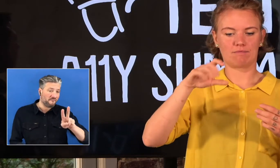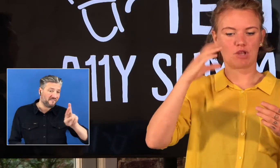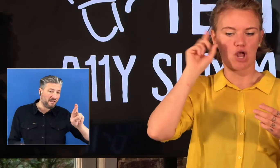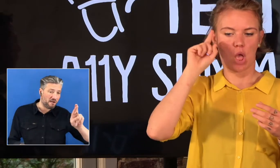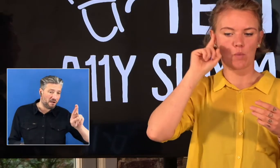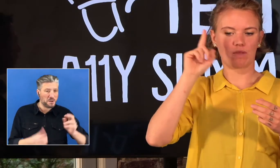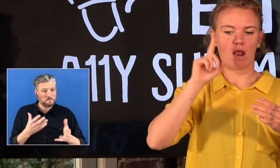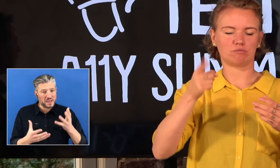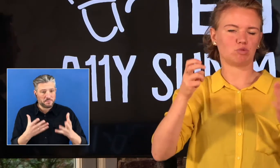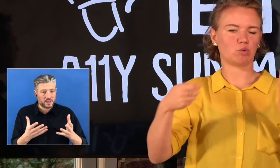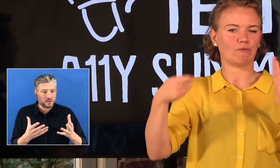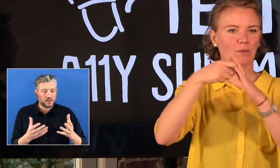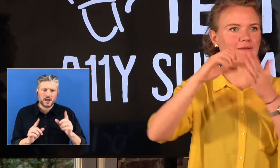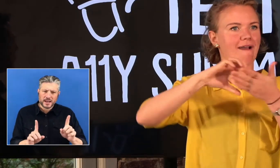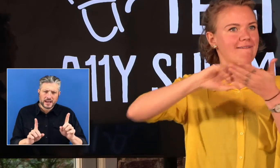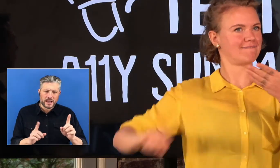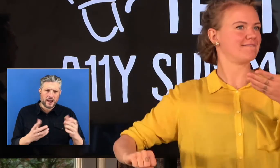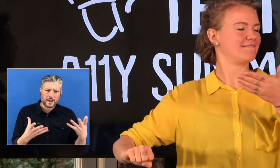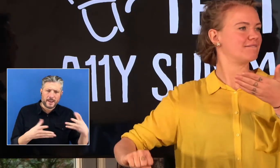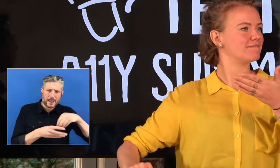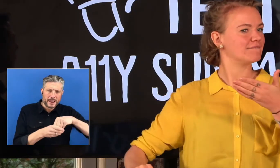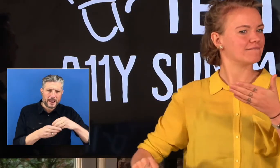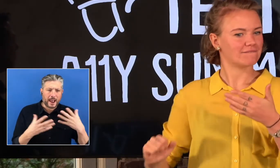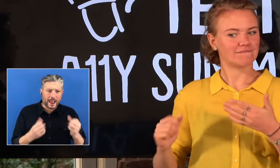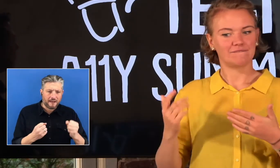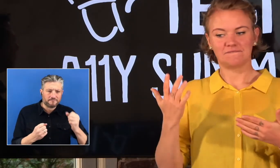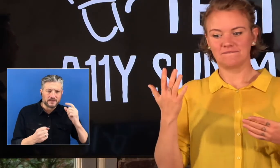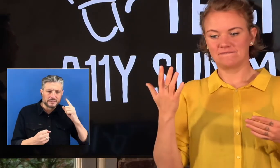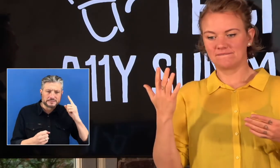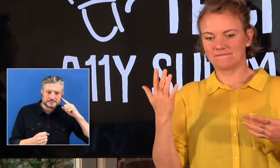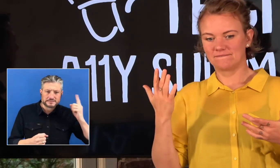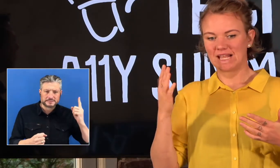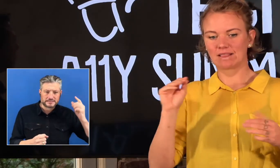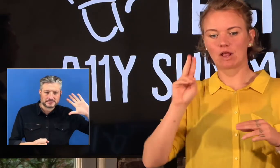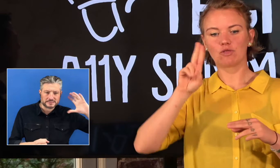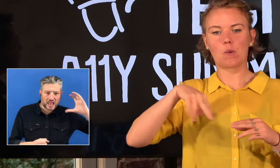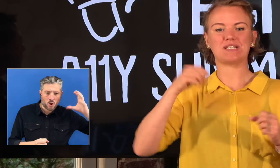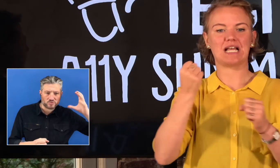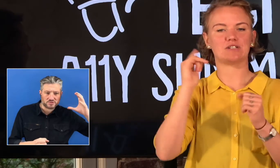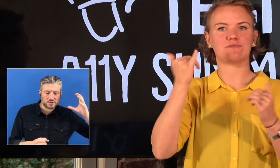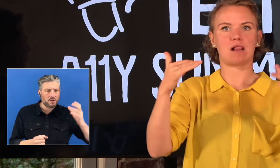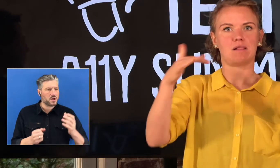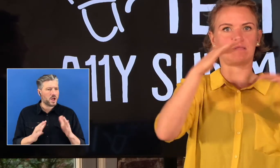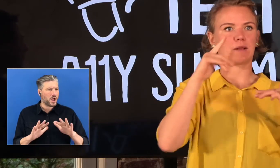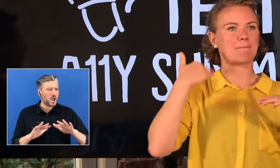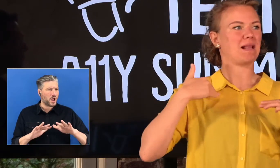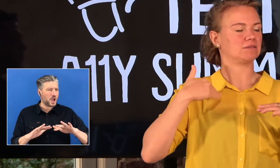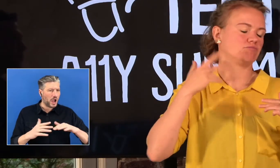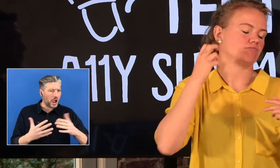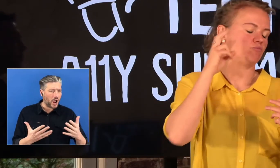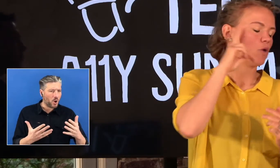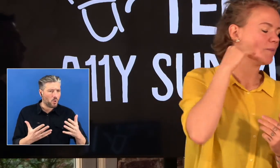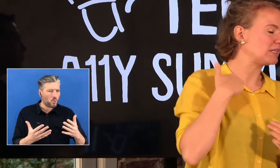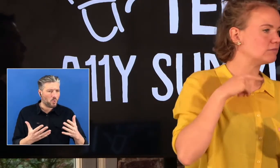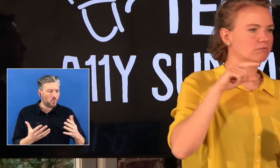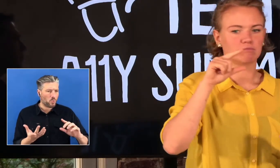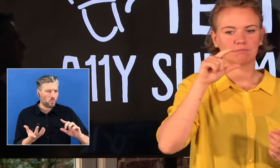have to think about how you can take the sound away. and then that you still